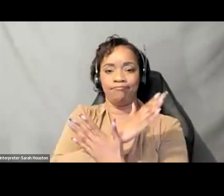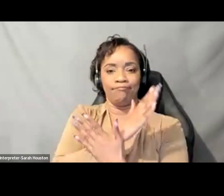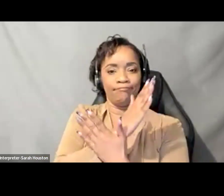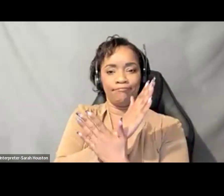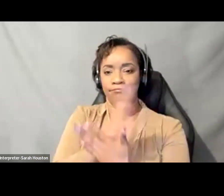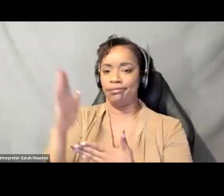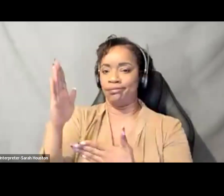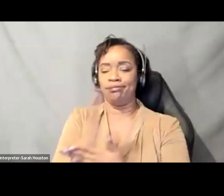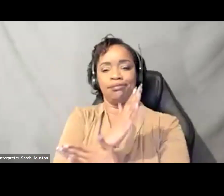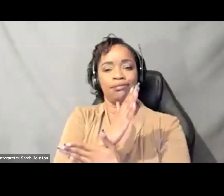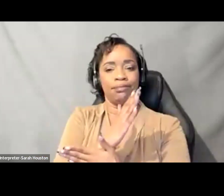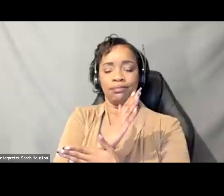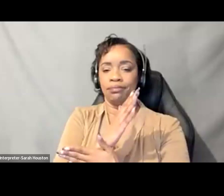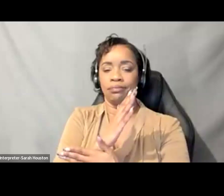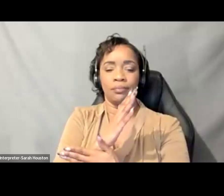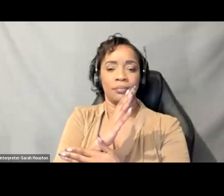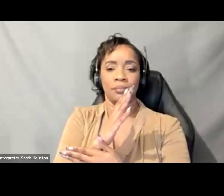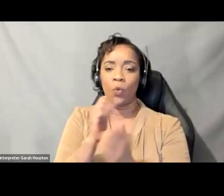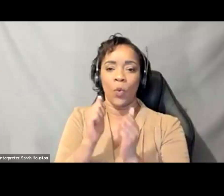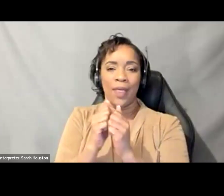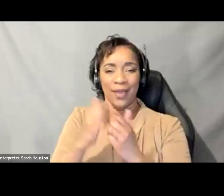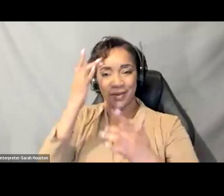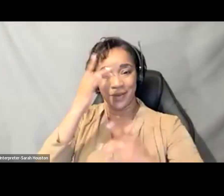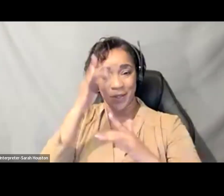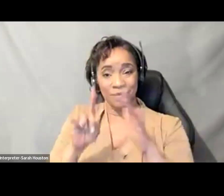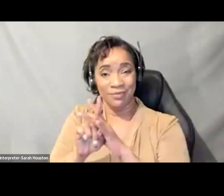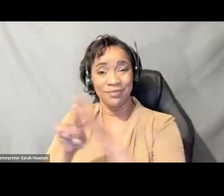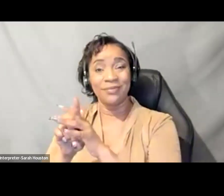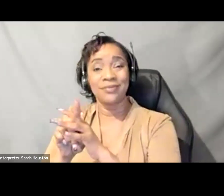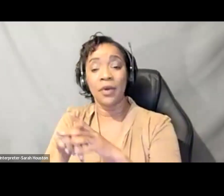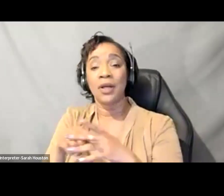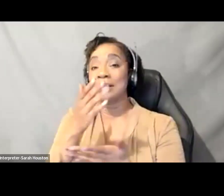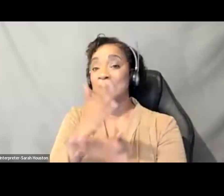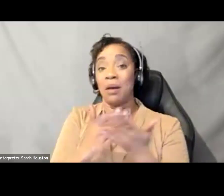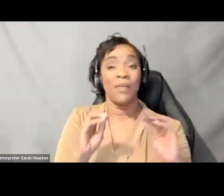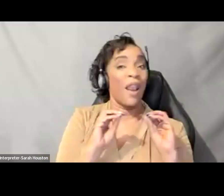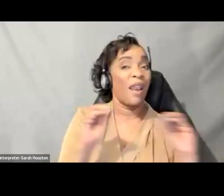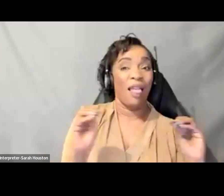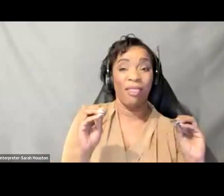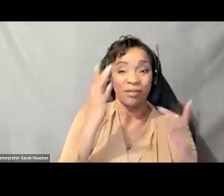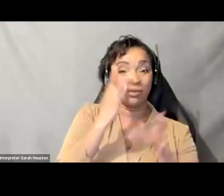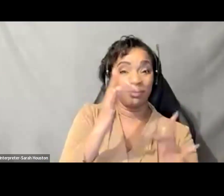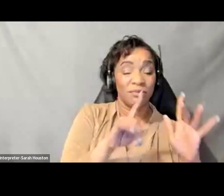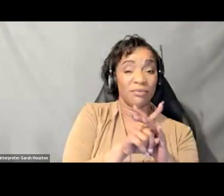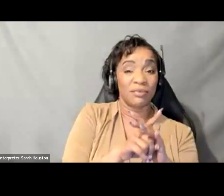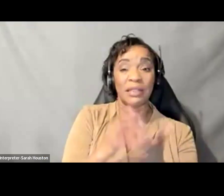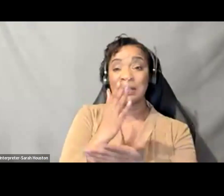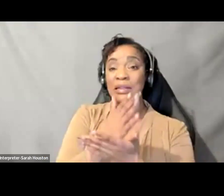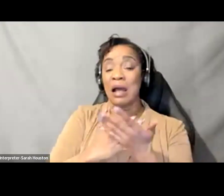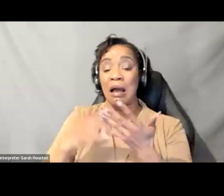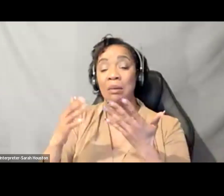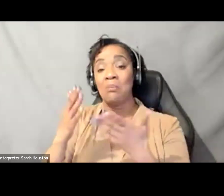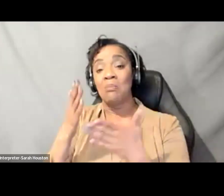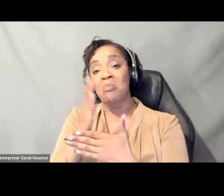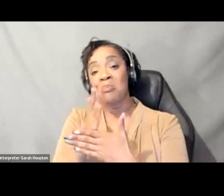have asymptomatic COVID, mild, moderate, with a pneumonia. Some have severe, where they're in the hospital.